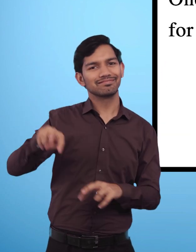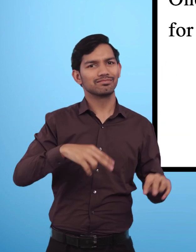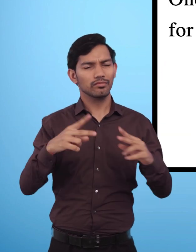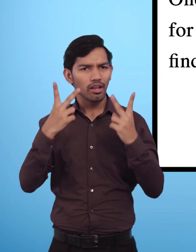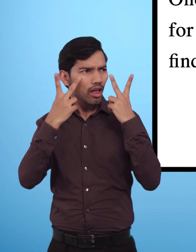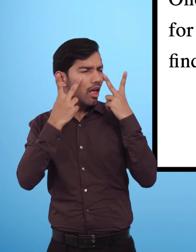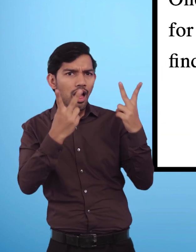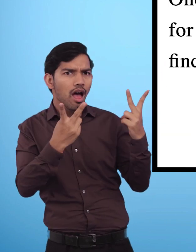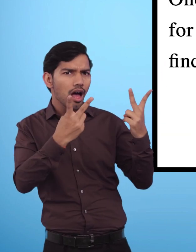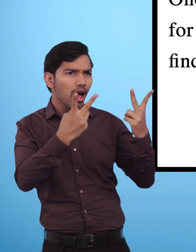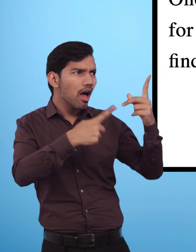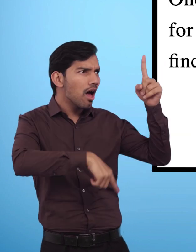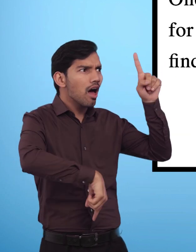They find a variety of